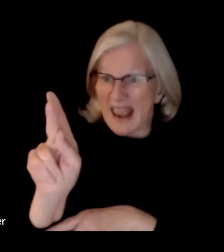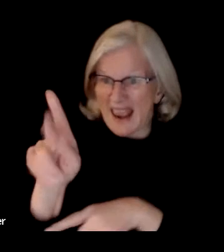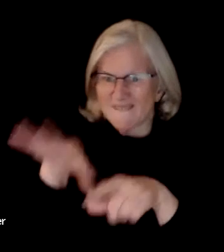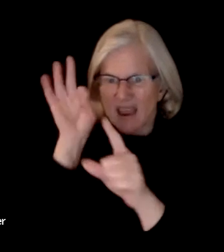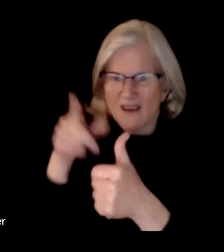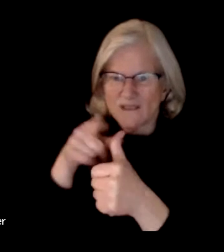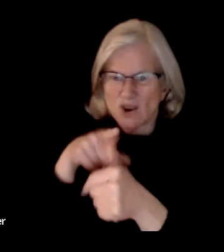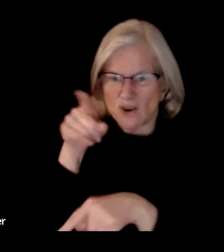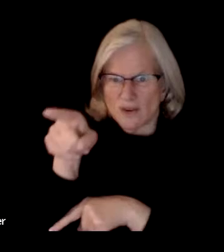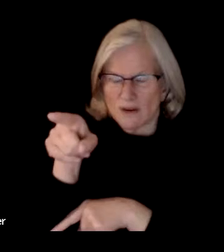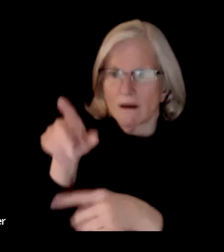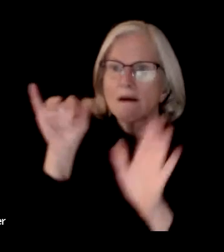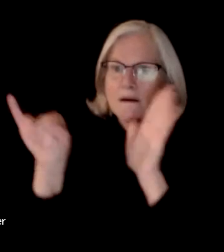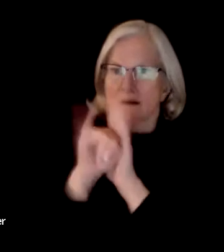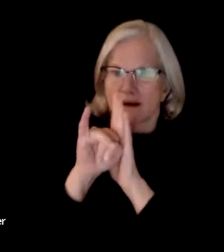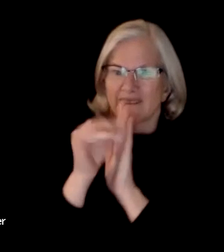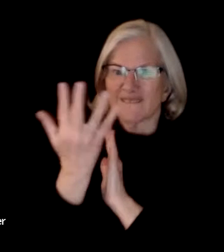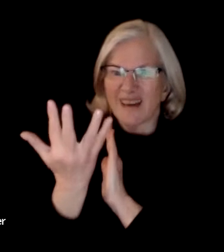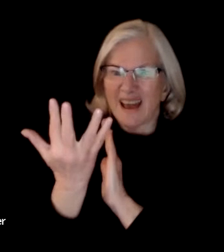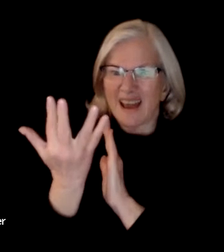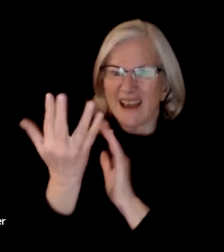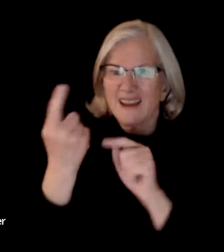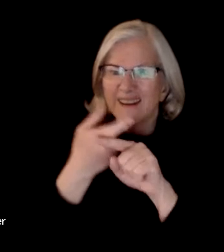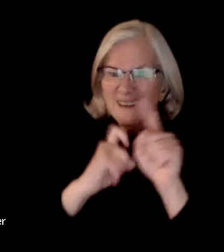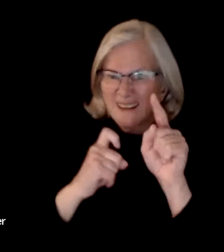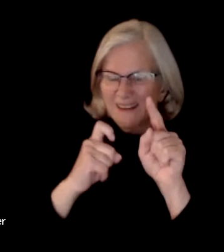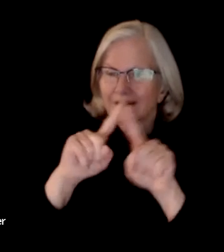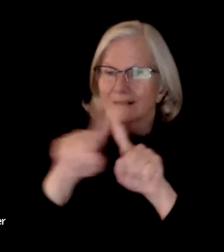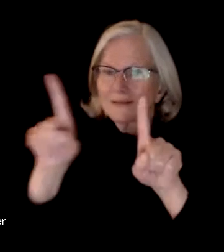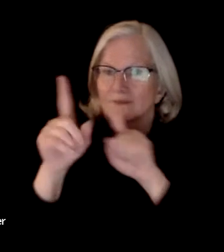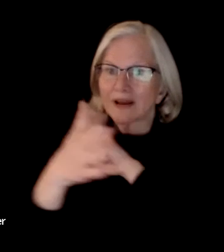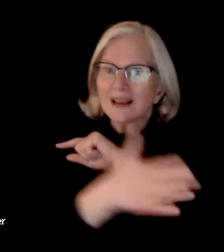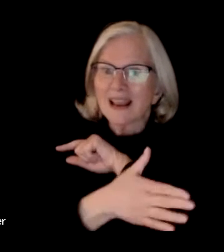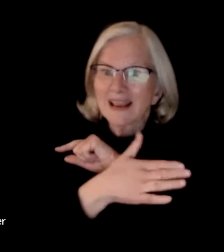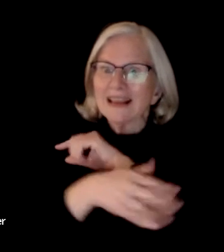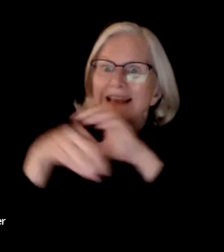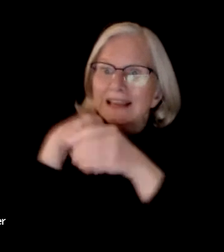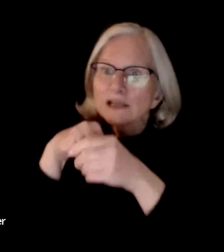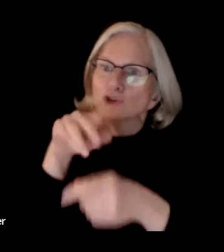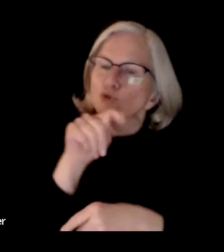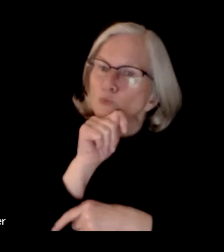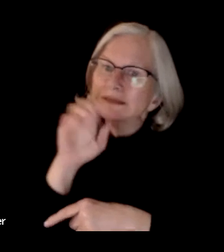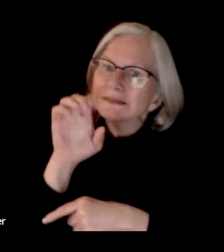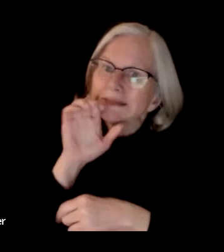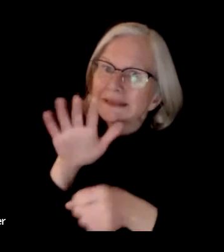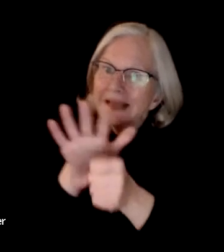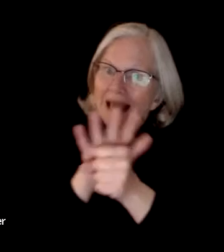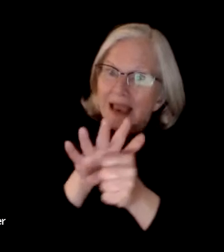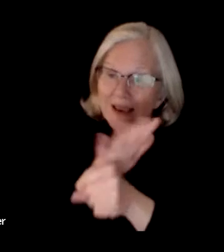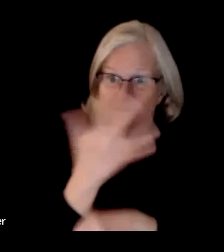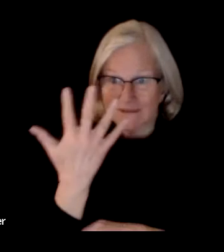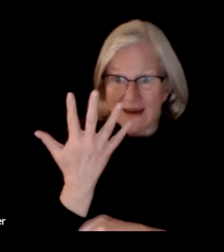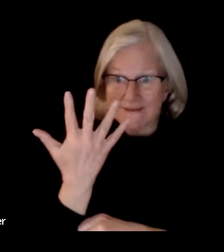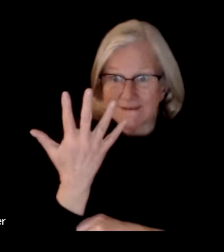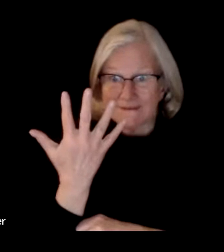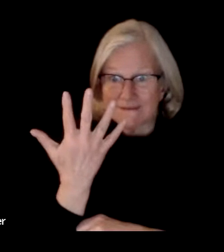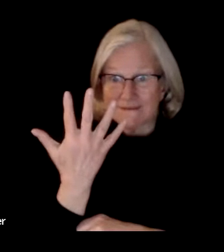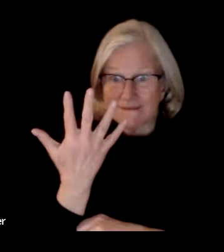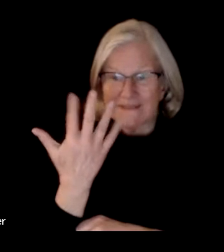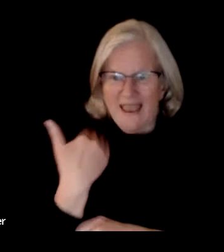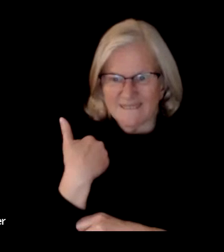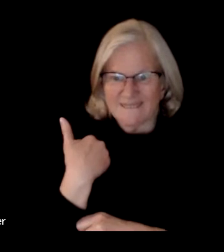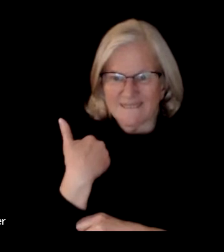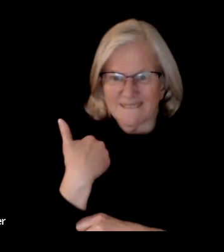5 residents from 4 different counties in the Twin Cities metro area. 4 of these cases were identified through